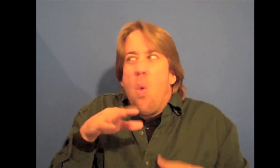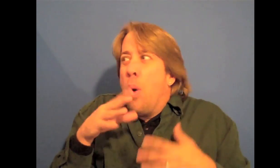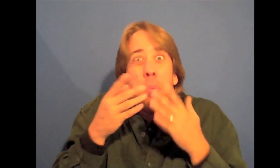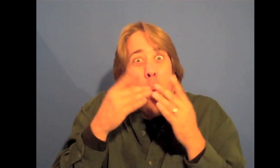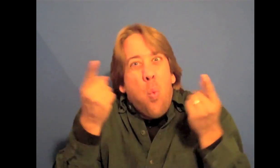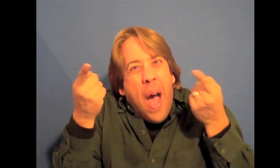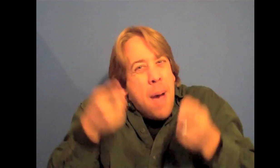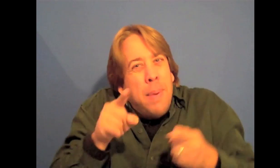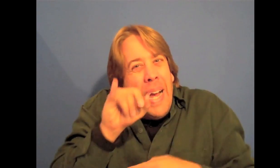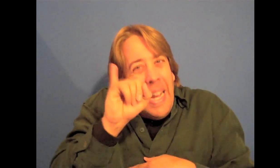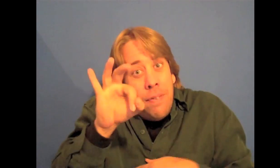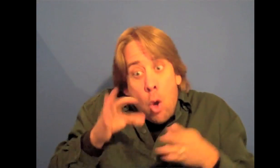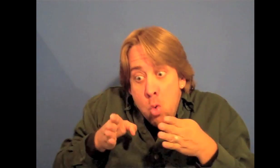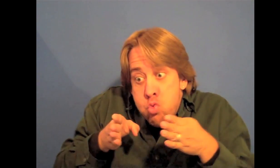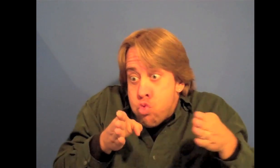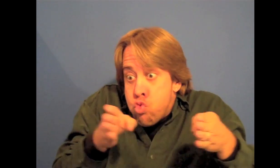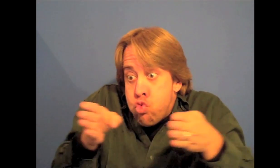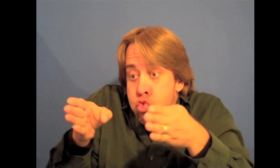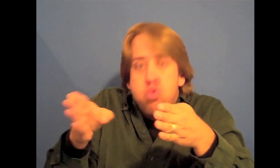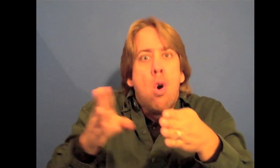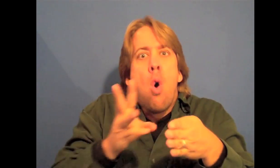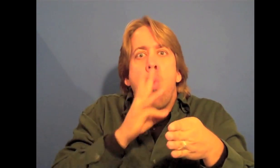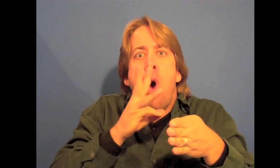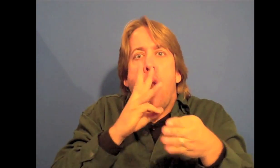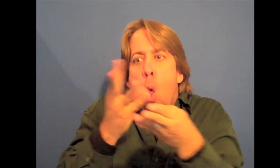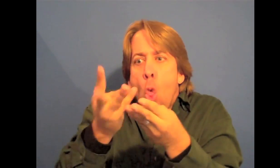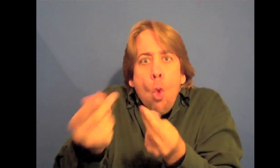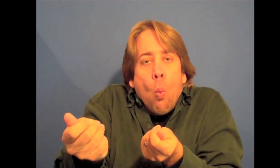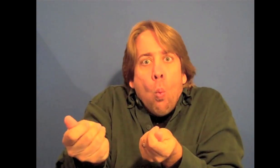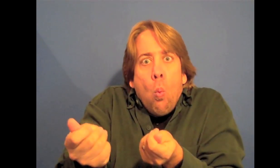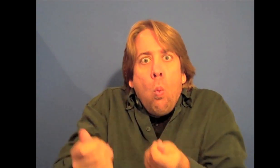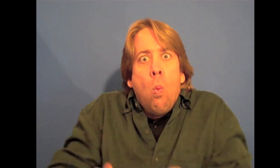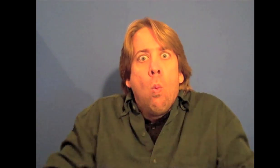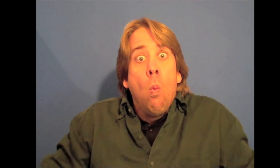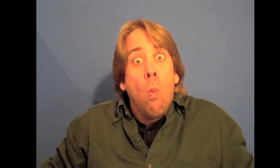What if the river was dusty and the creek was cracked?